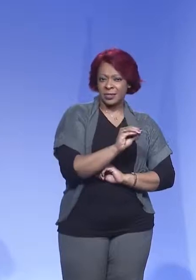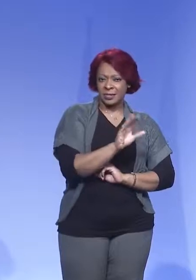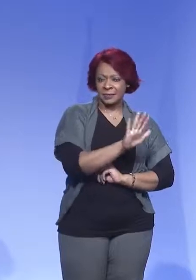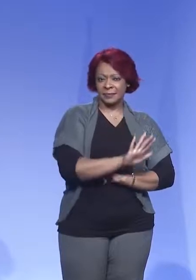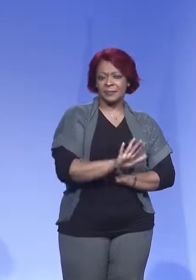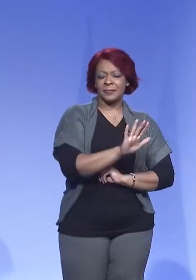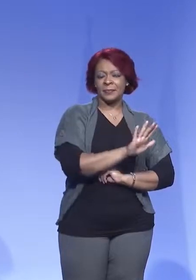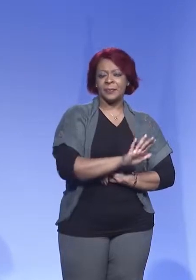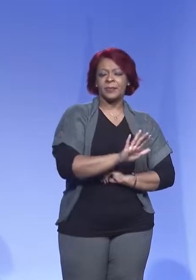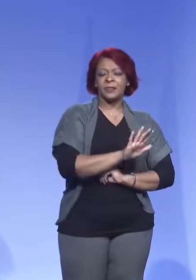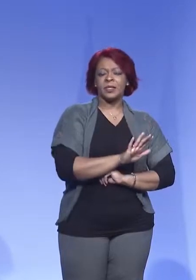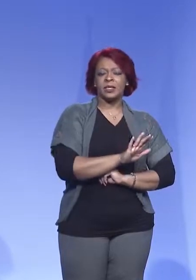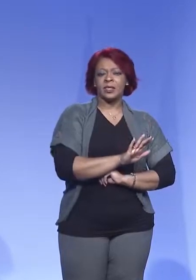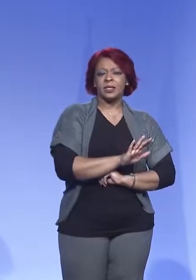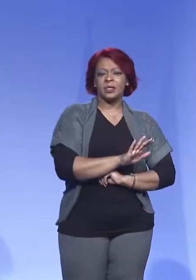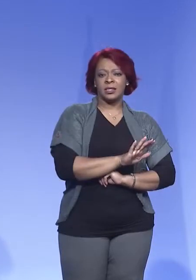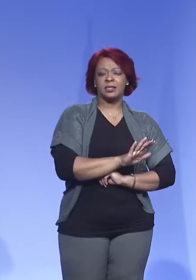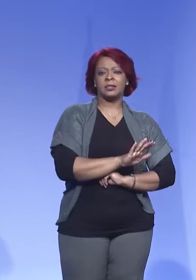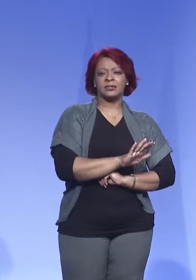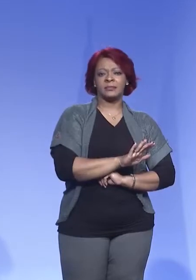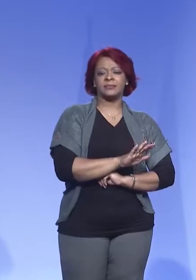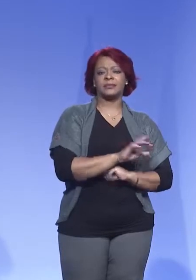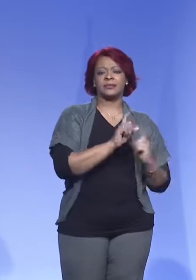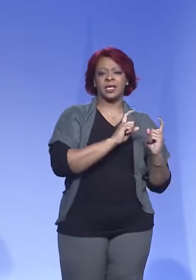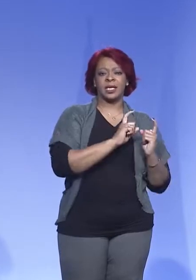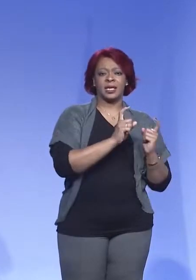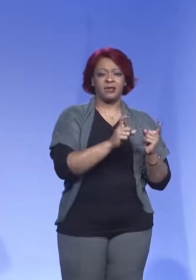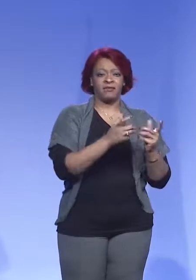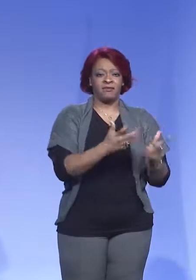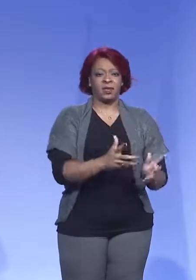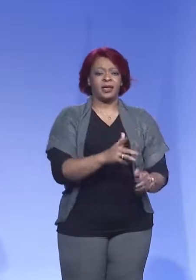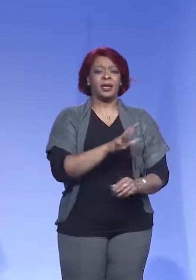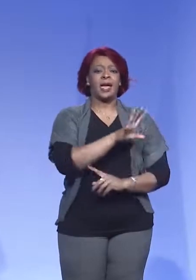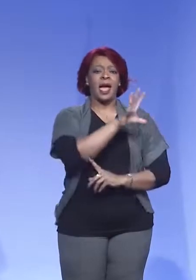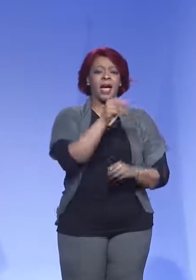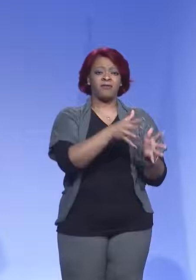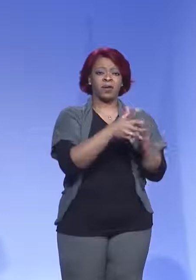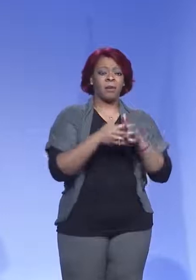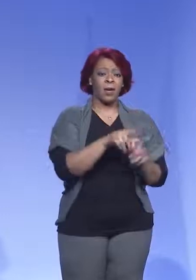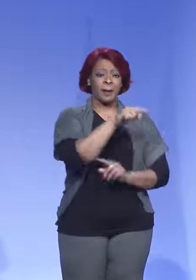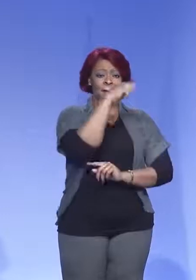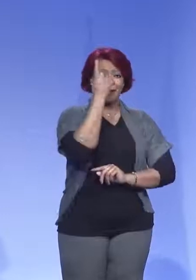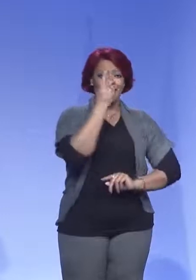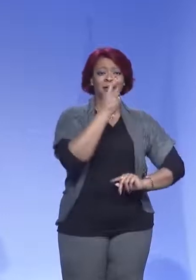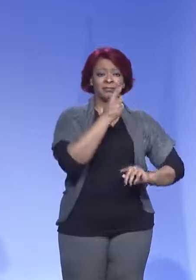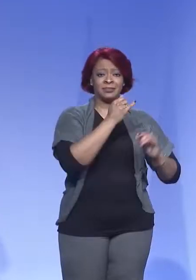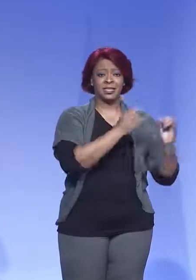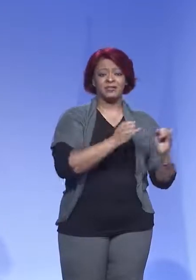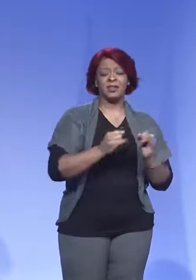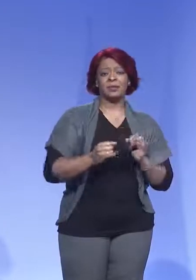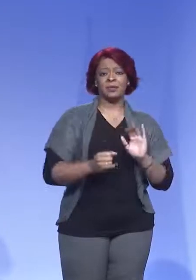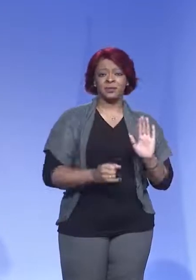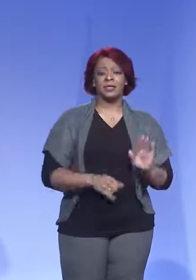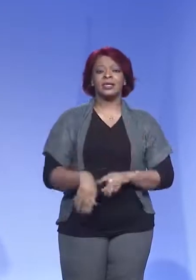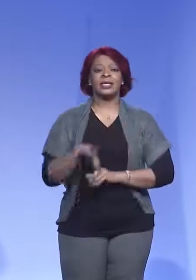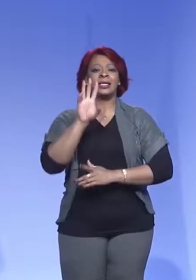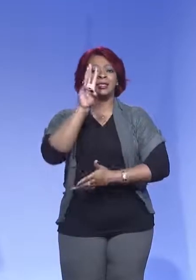11.9%, were given to African Americans or blacks.